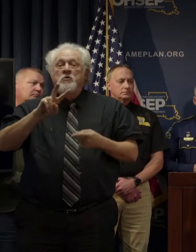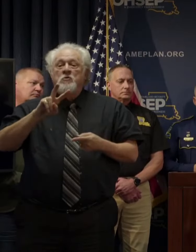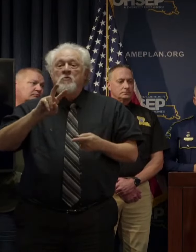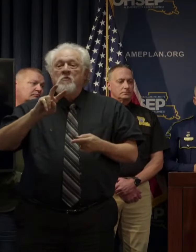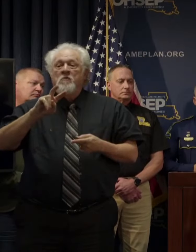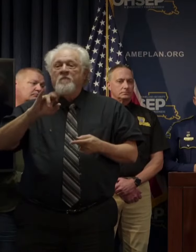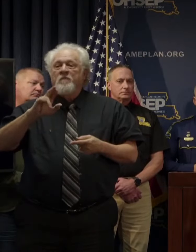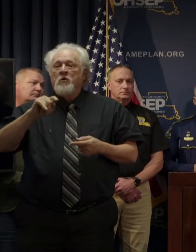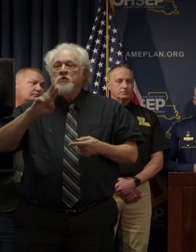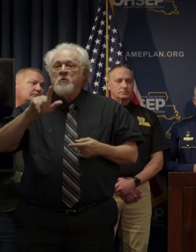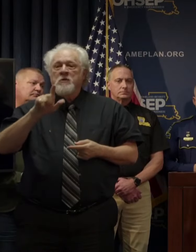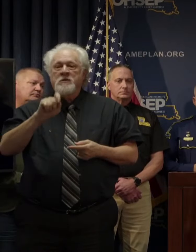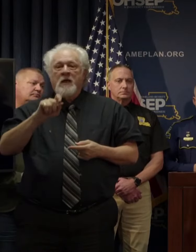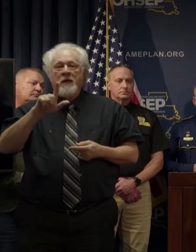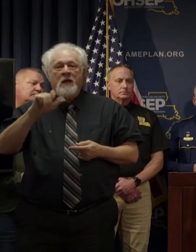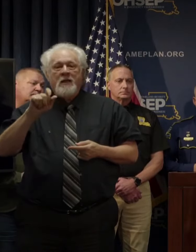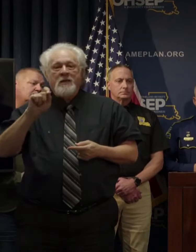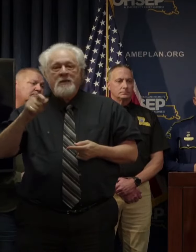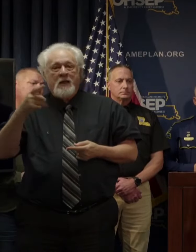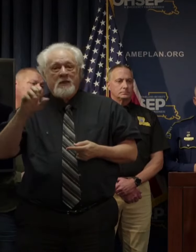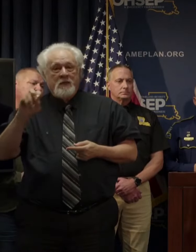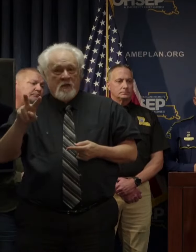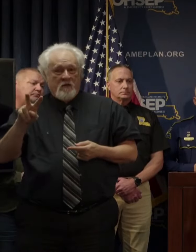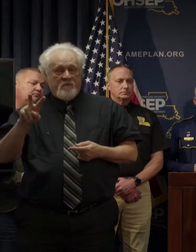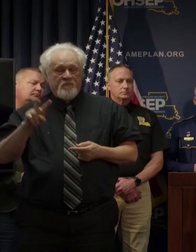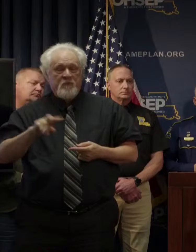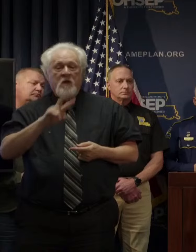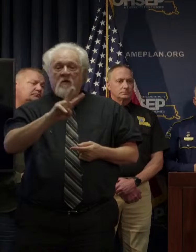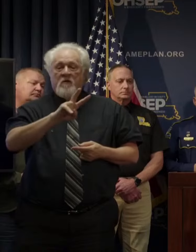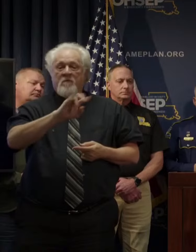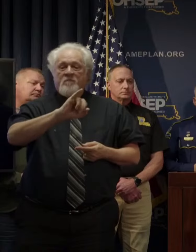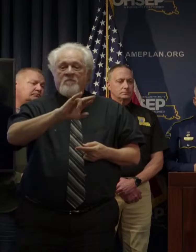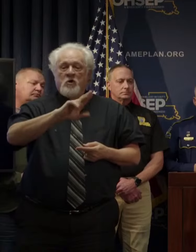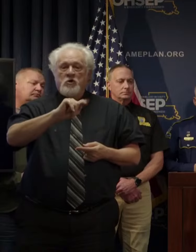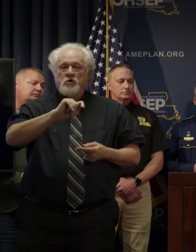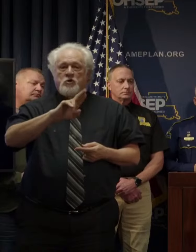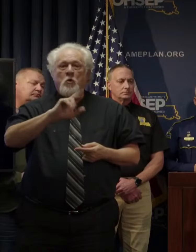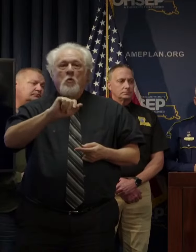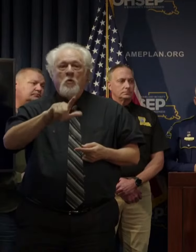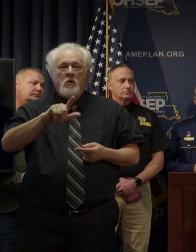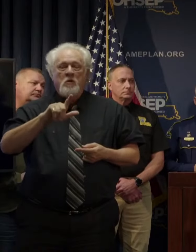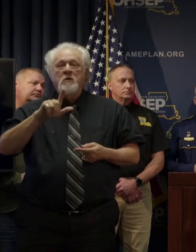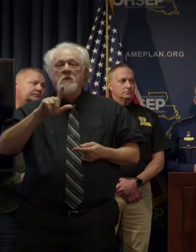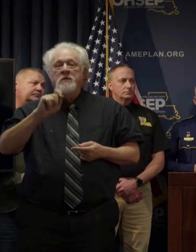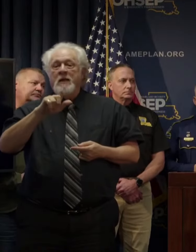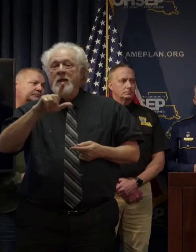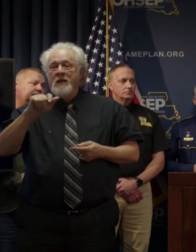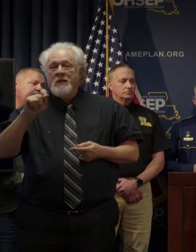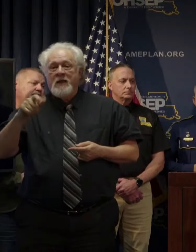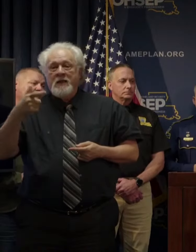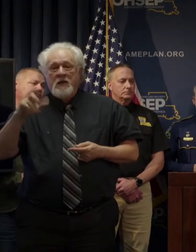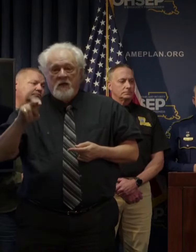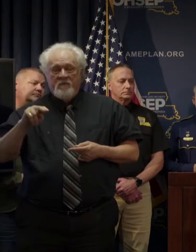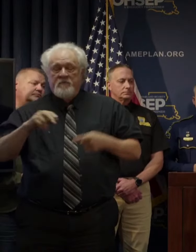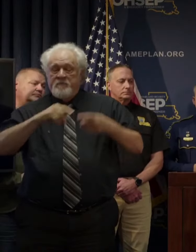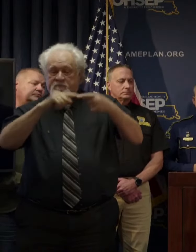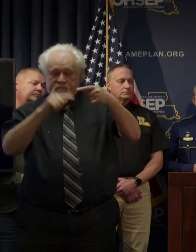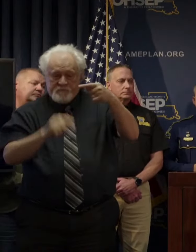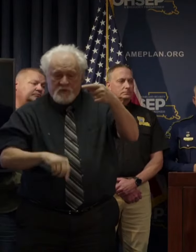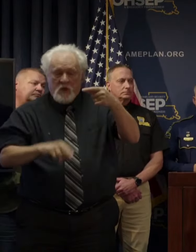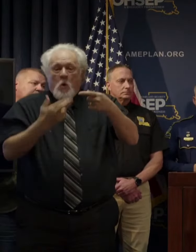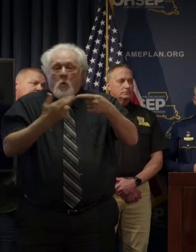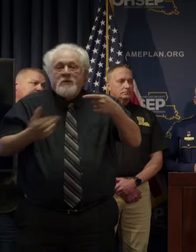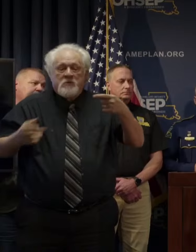virtual.la.gov, virtual.la.gov. There under the weather resources section, you can find